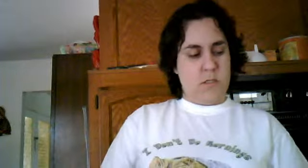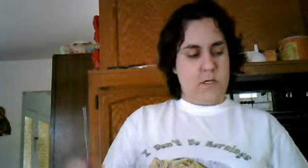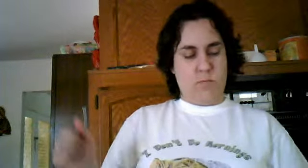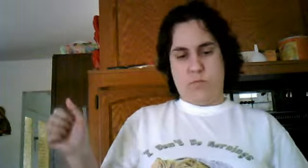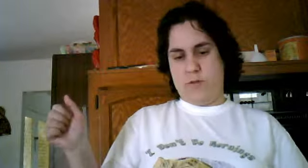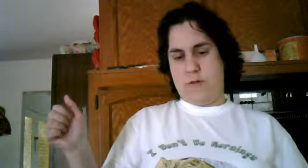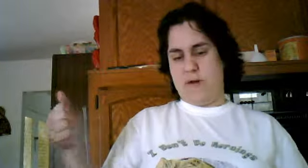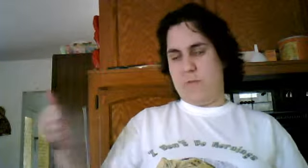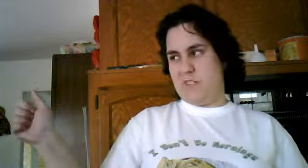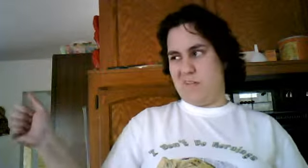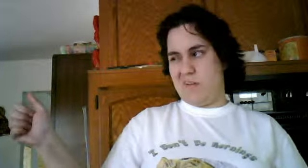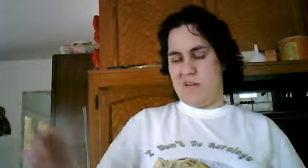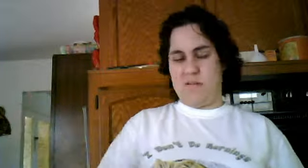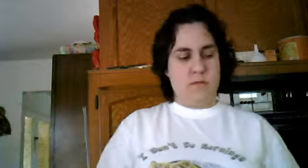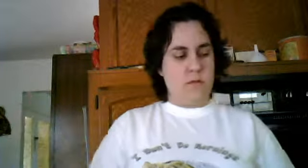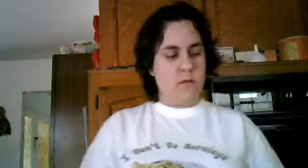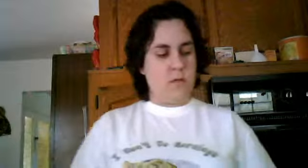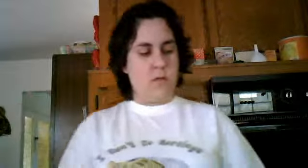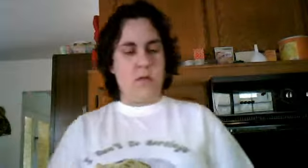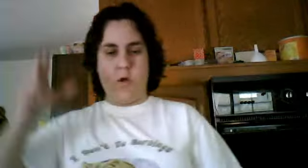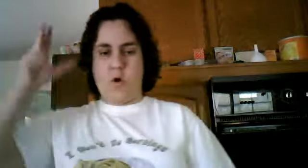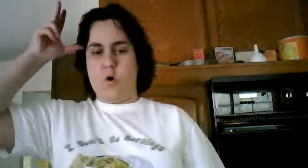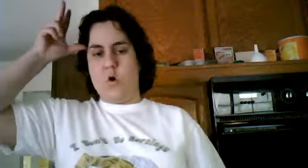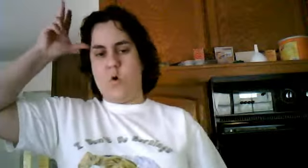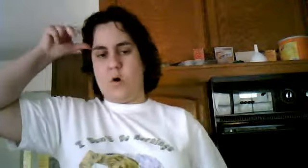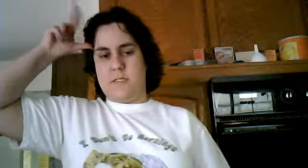And with your thumb up, just go like that. Horse.